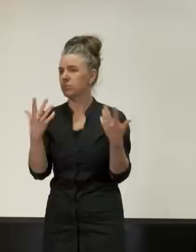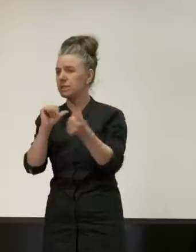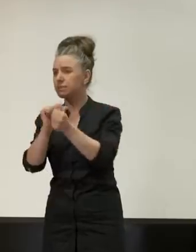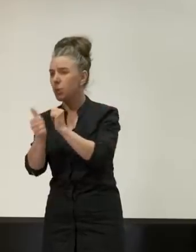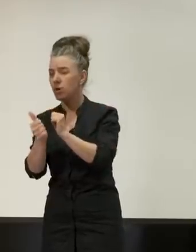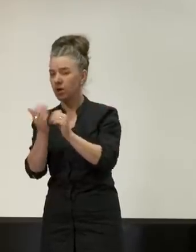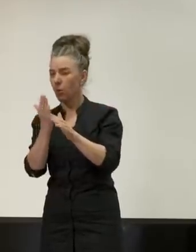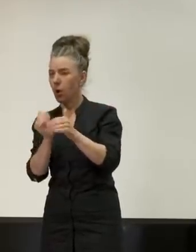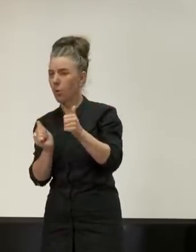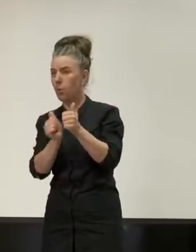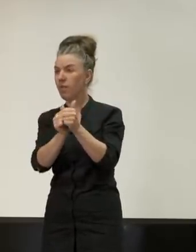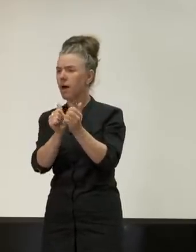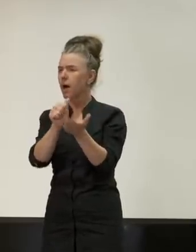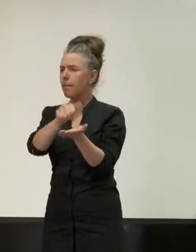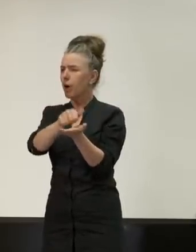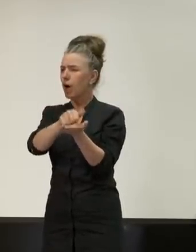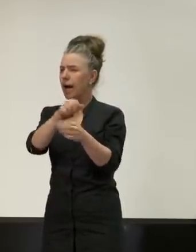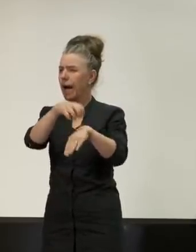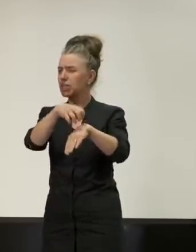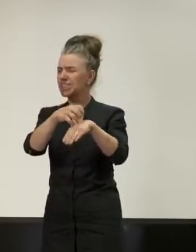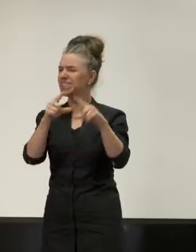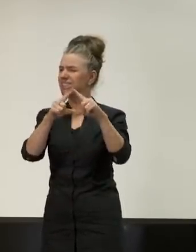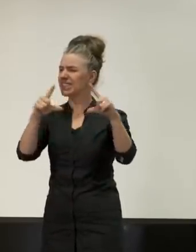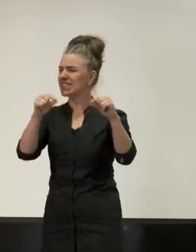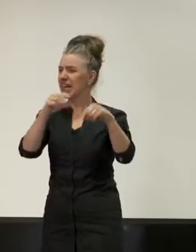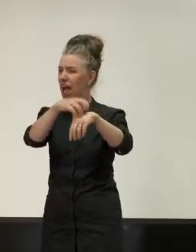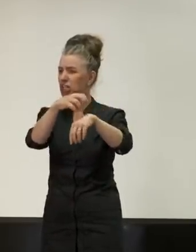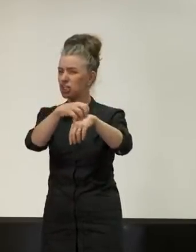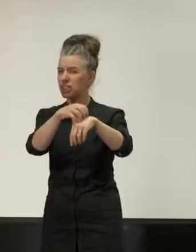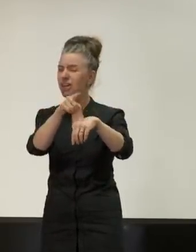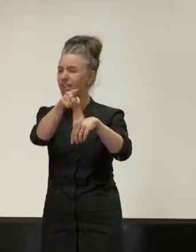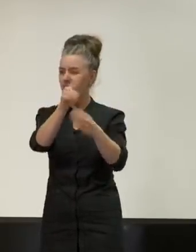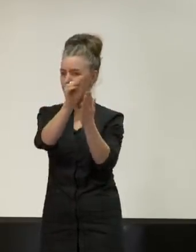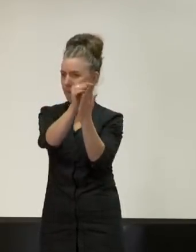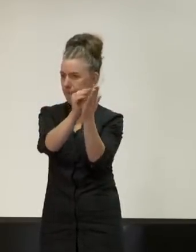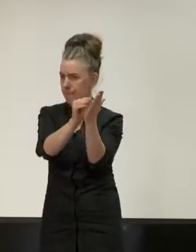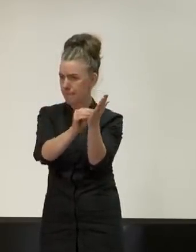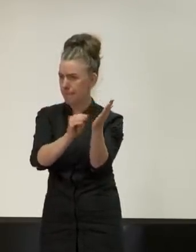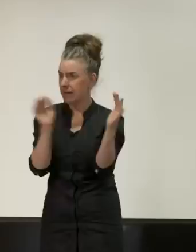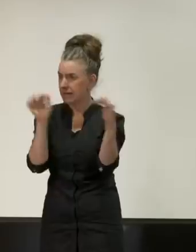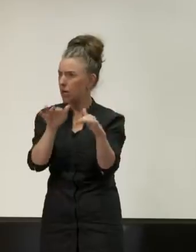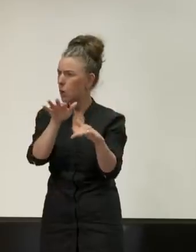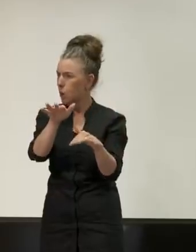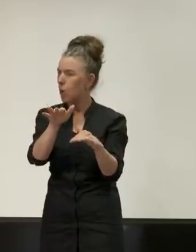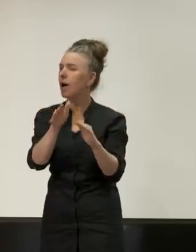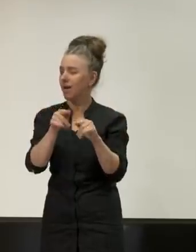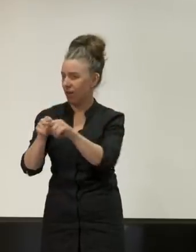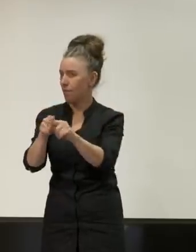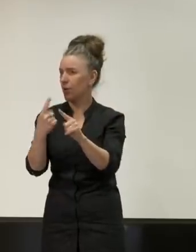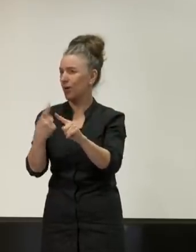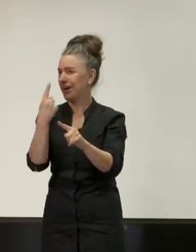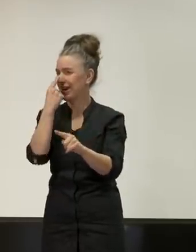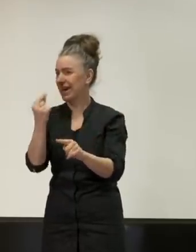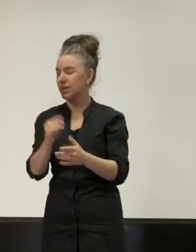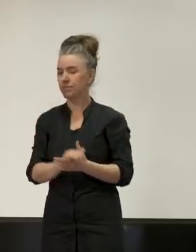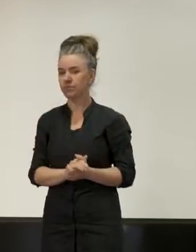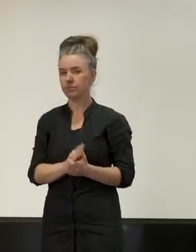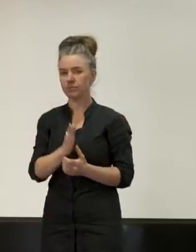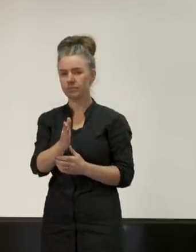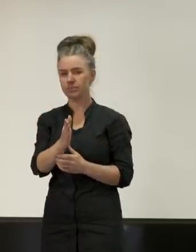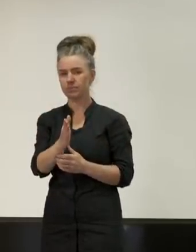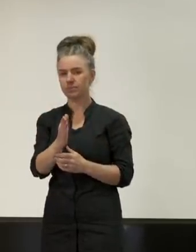agencies, so they do have information available for short periods of time to help us with contact tracing. The government has given an exemption to